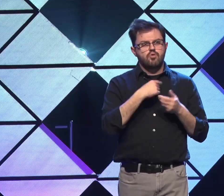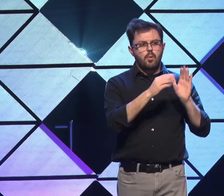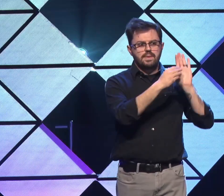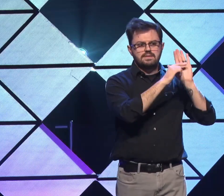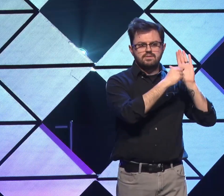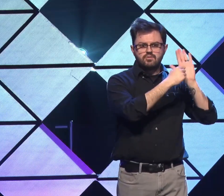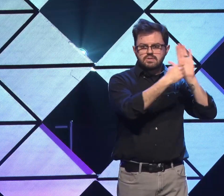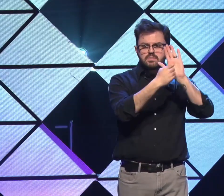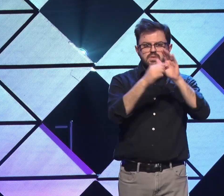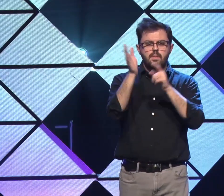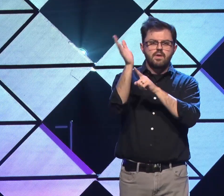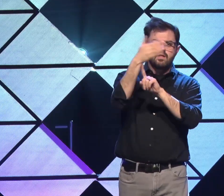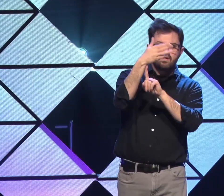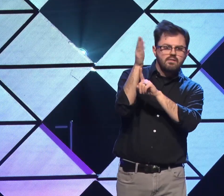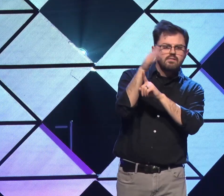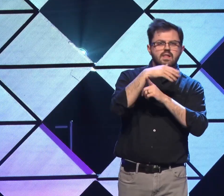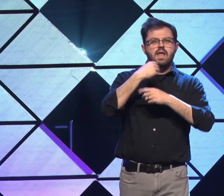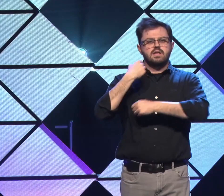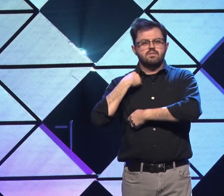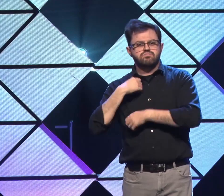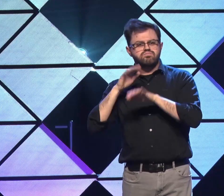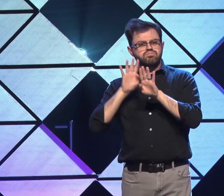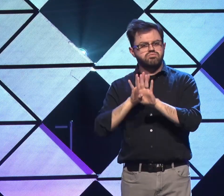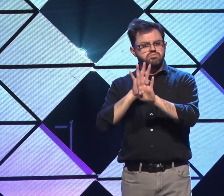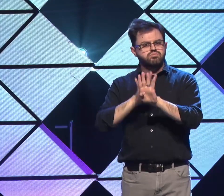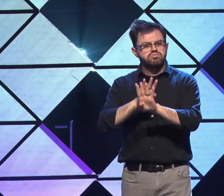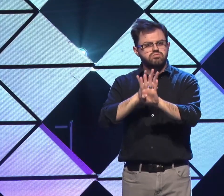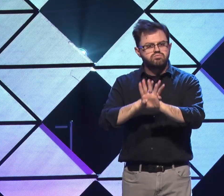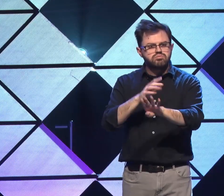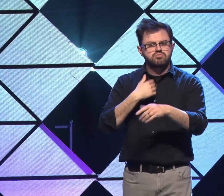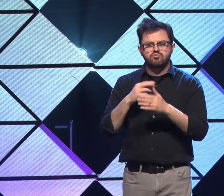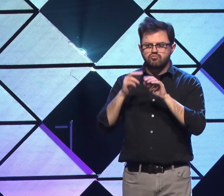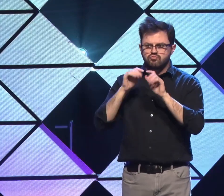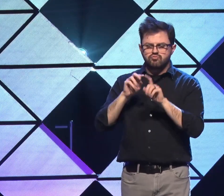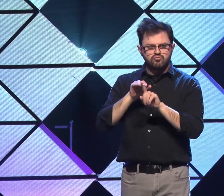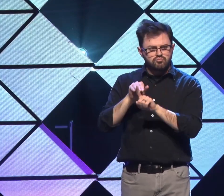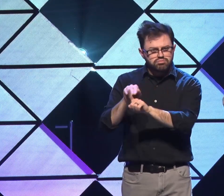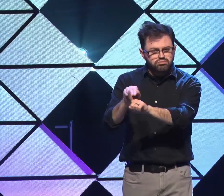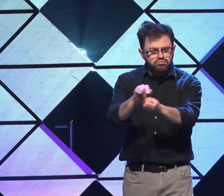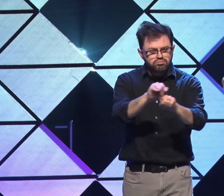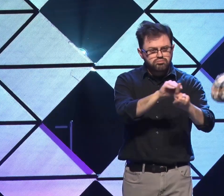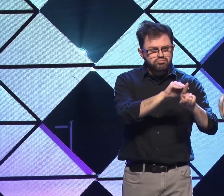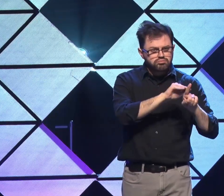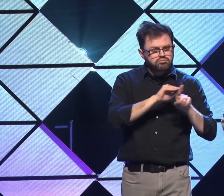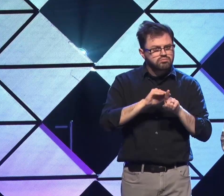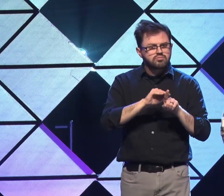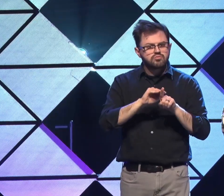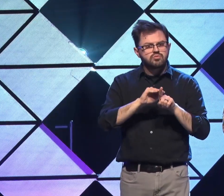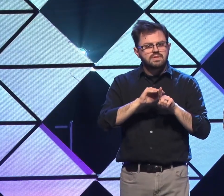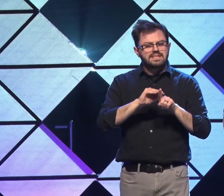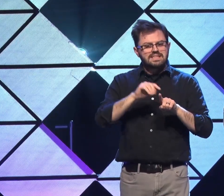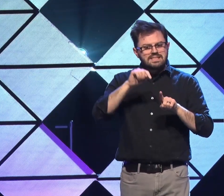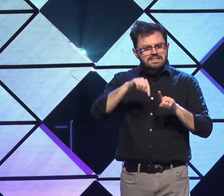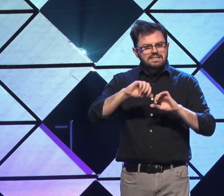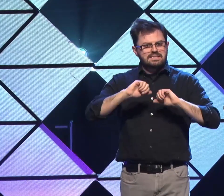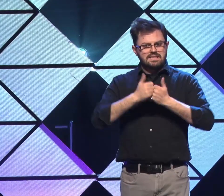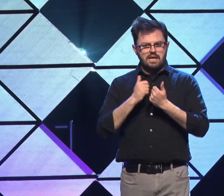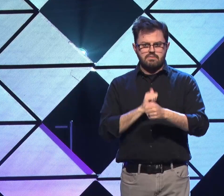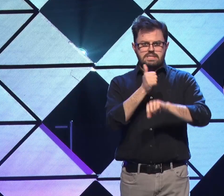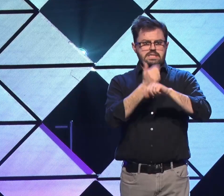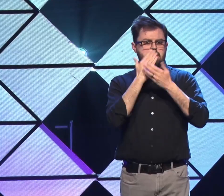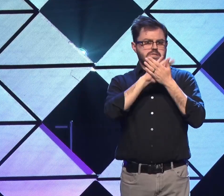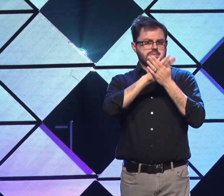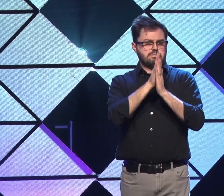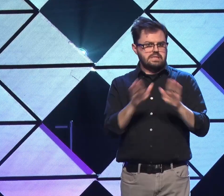the reminder that this is how we have established peace on earth. These phrases are all political. And it